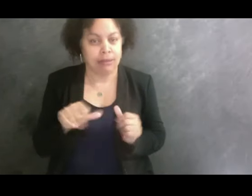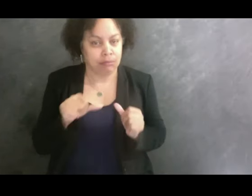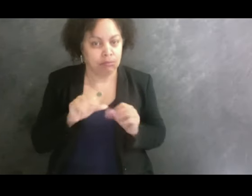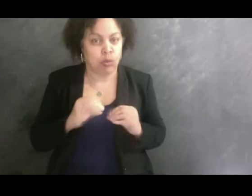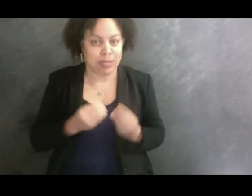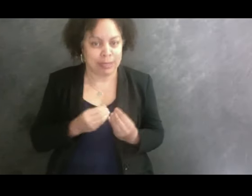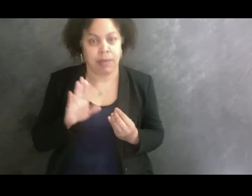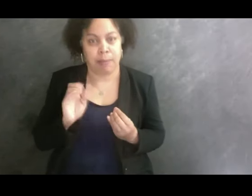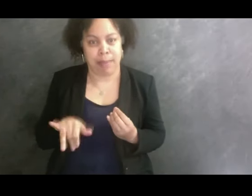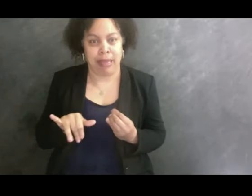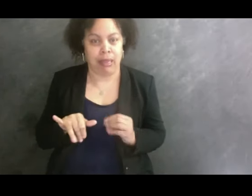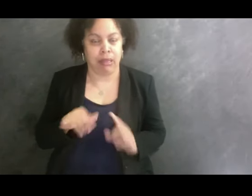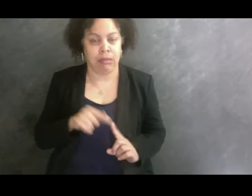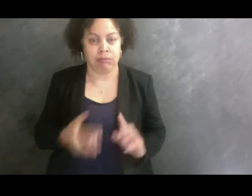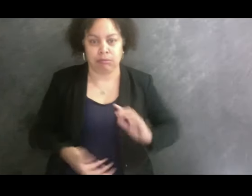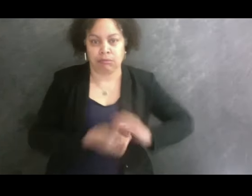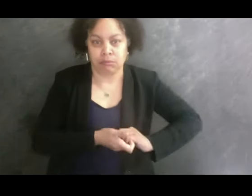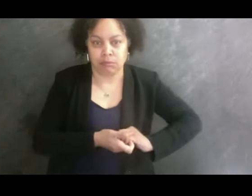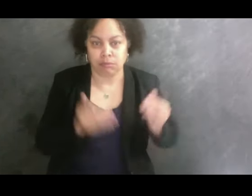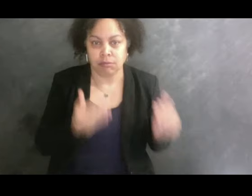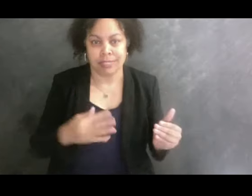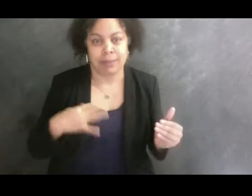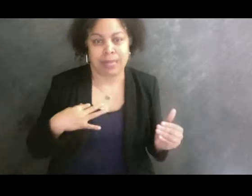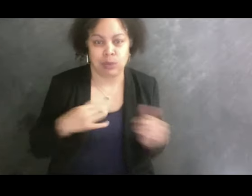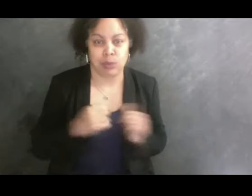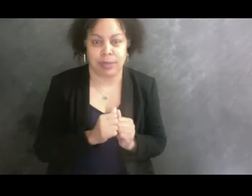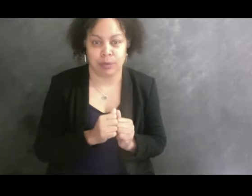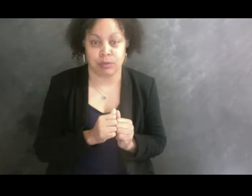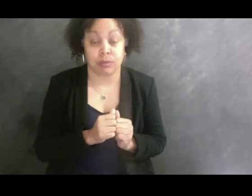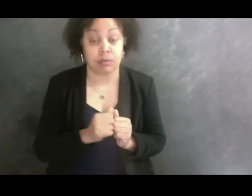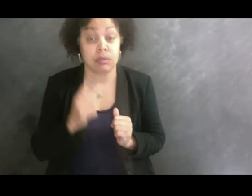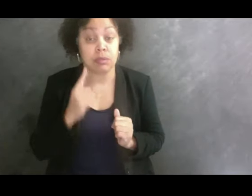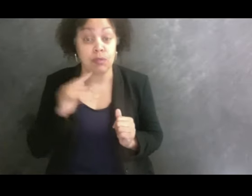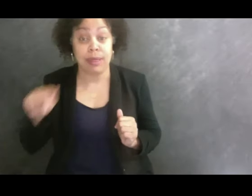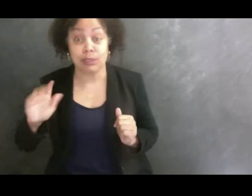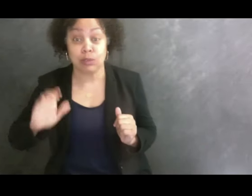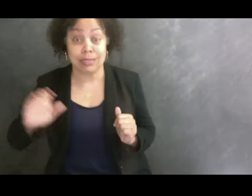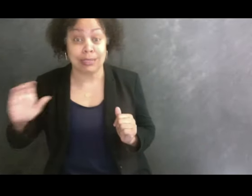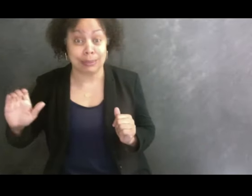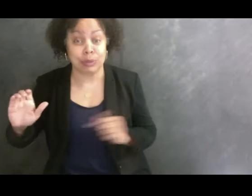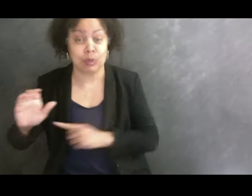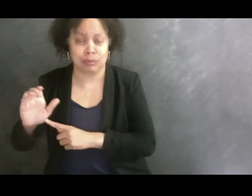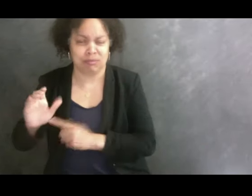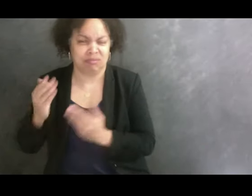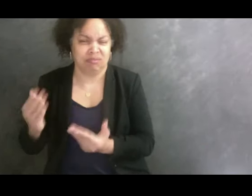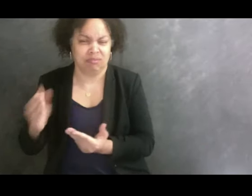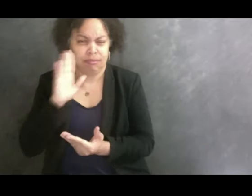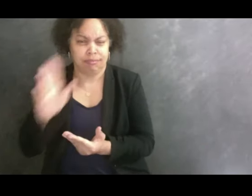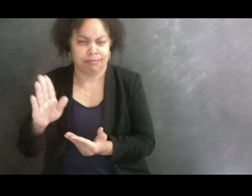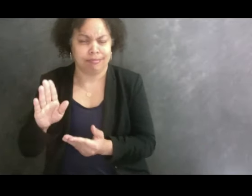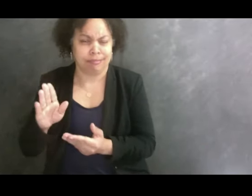organization to put that grant forward. For the Creative Capital Grant, you apply directly as an artist. But there's nothing that